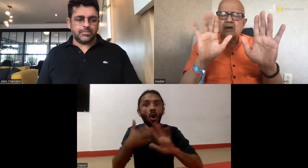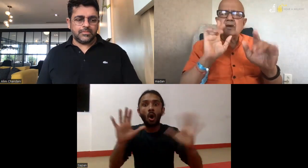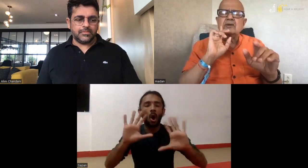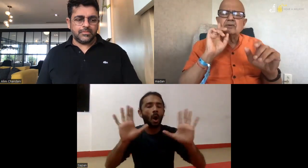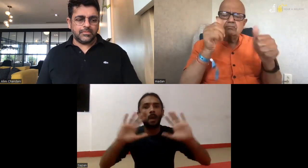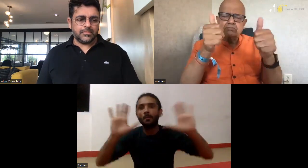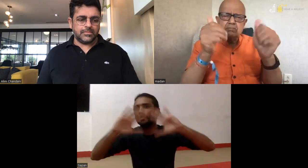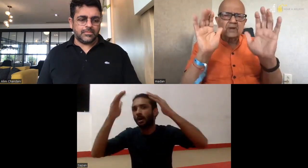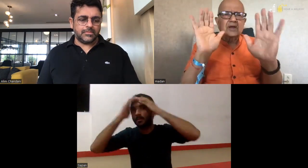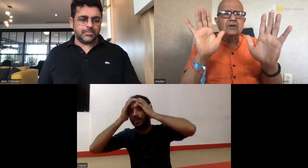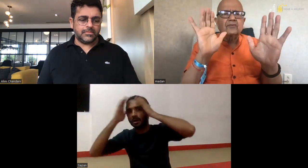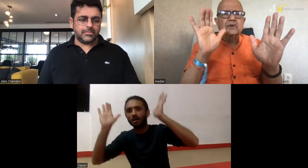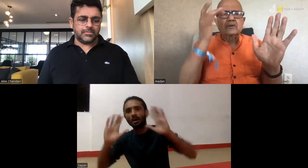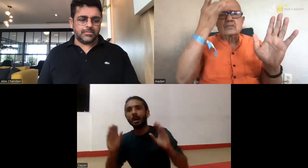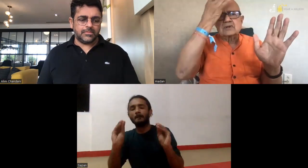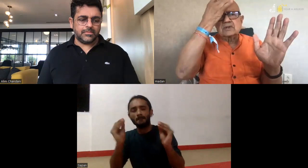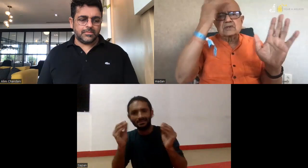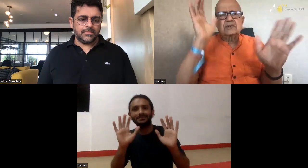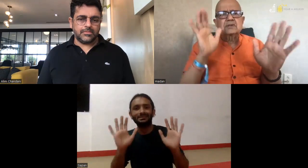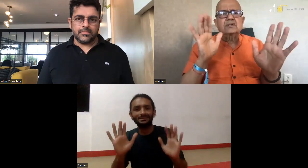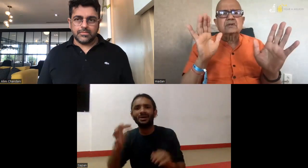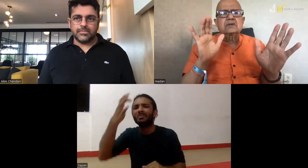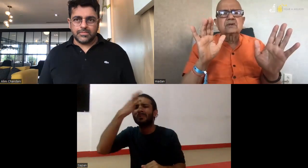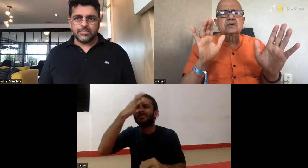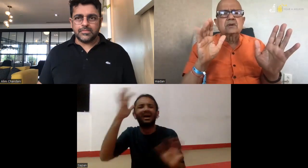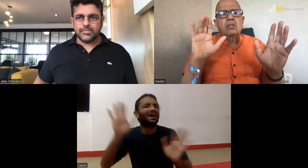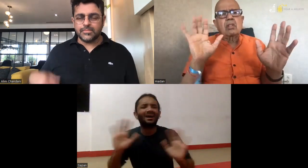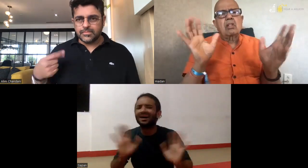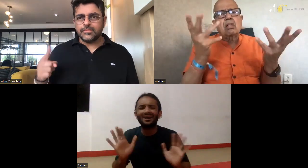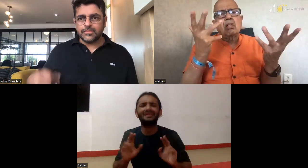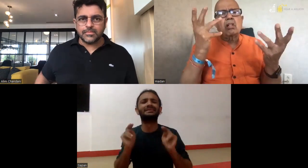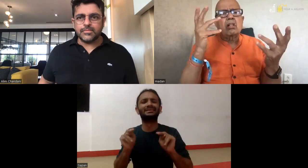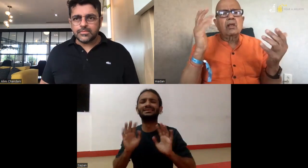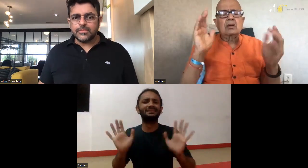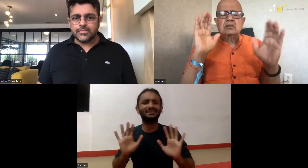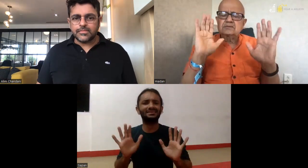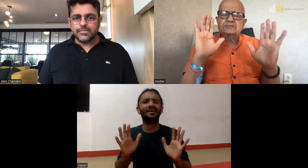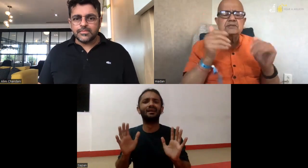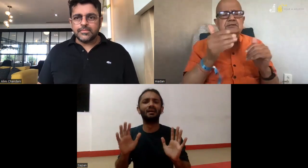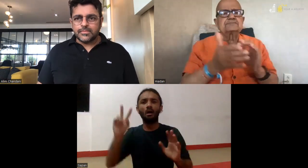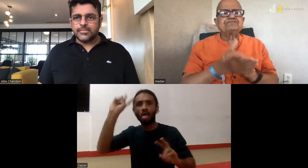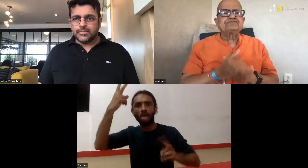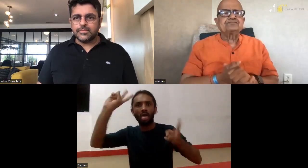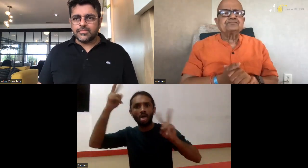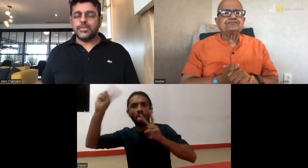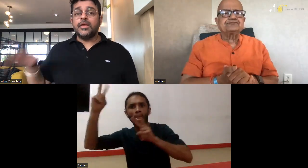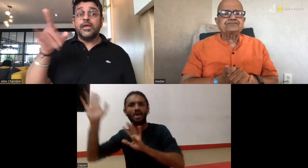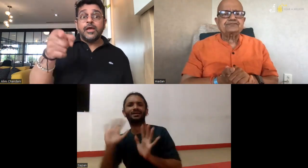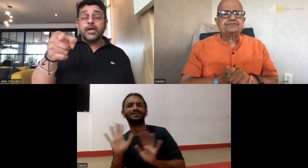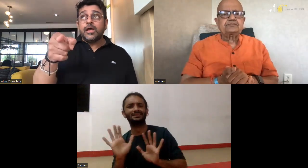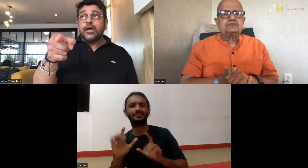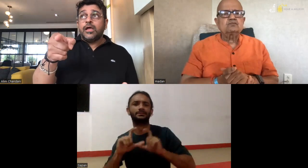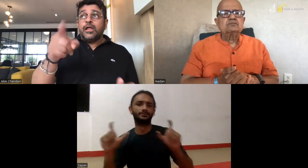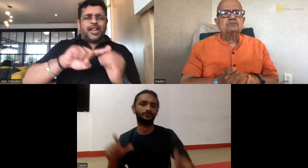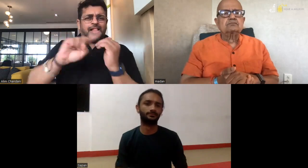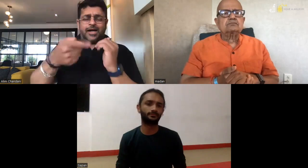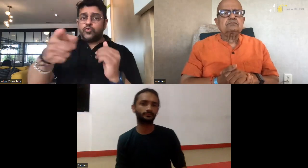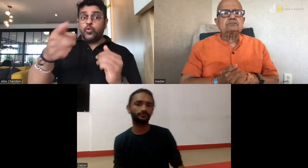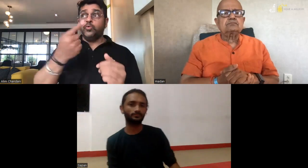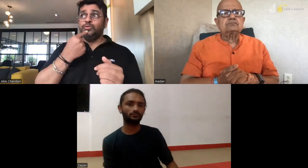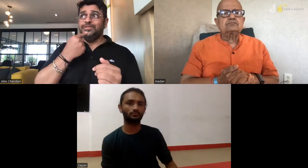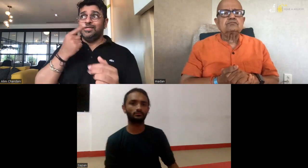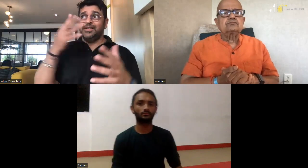can sign your story and I will translate to the English language. But I